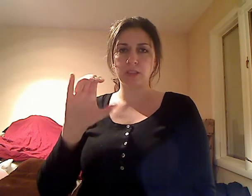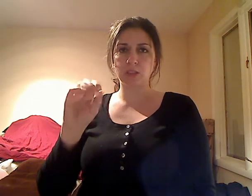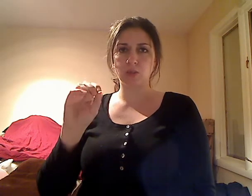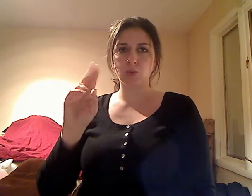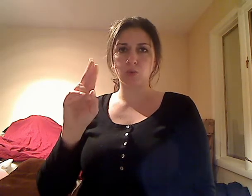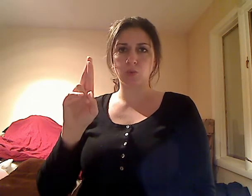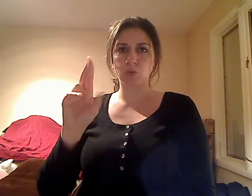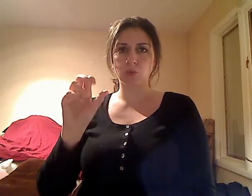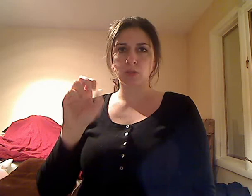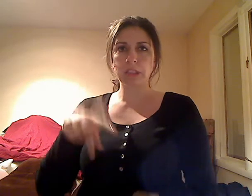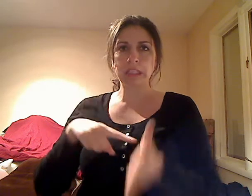S-E, right.